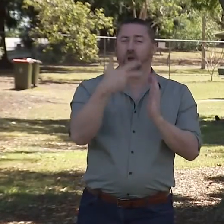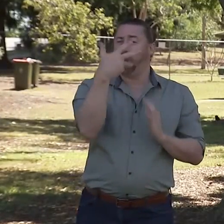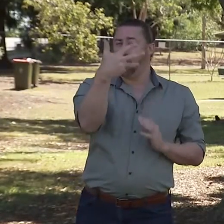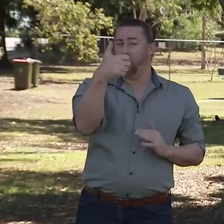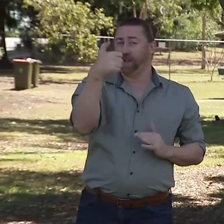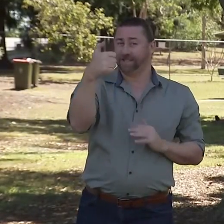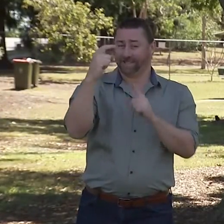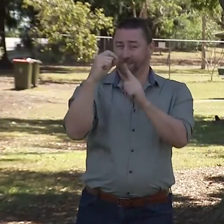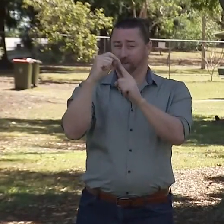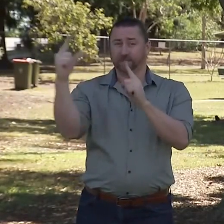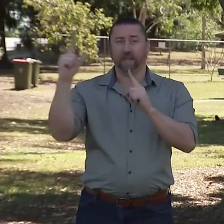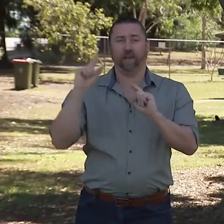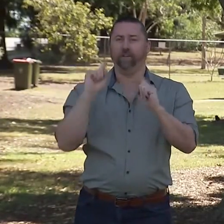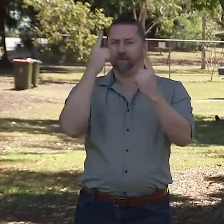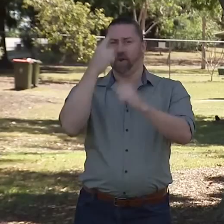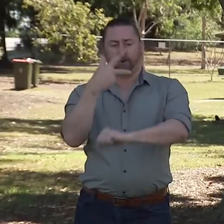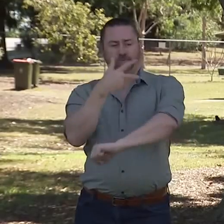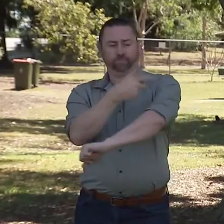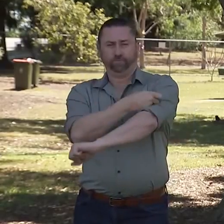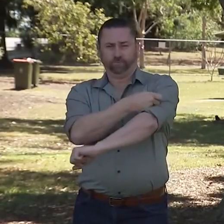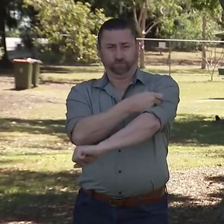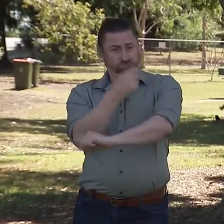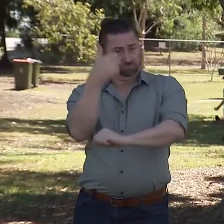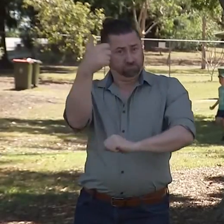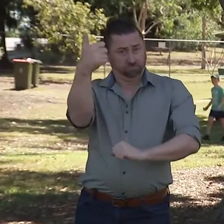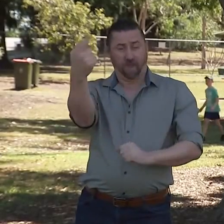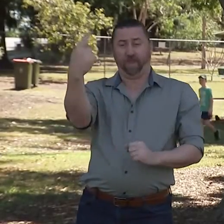66.96% at least 1 dose and